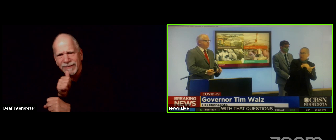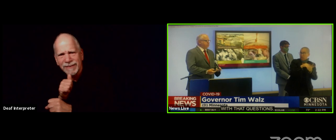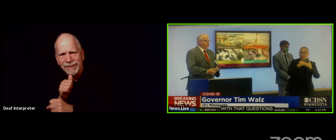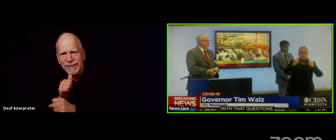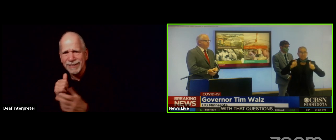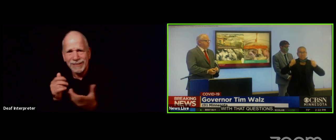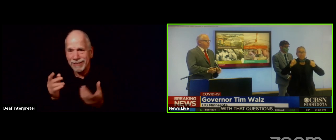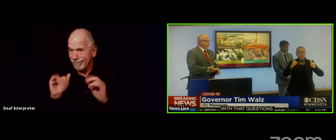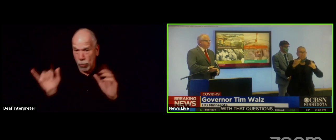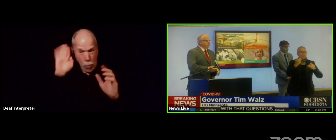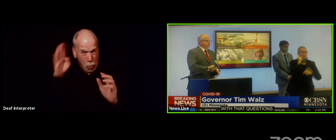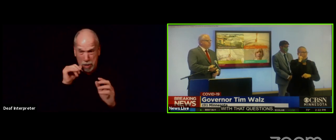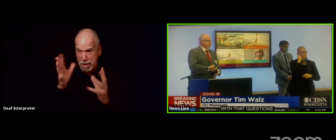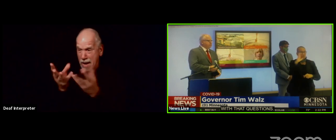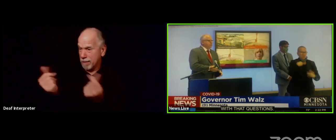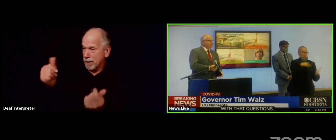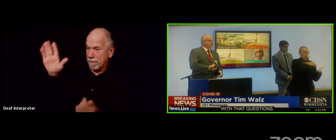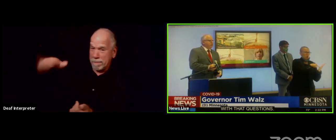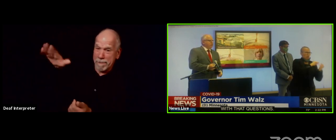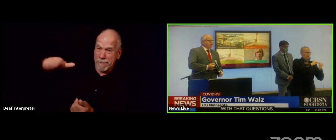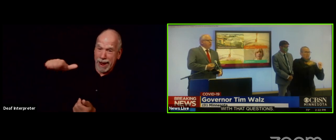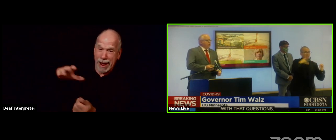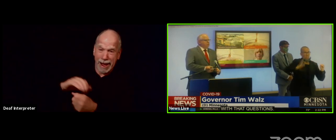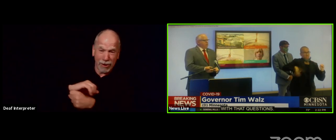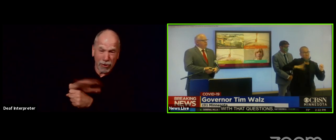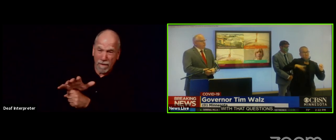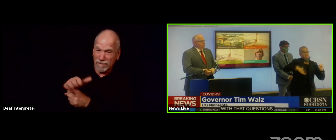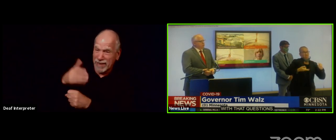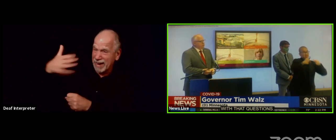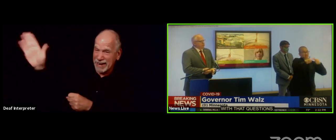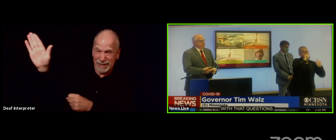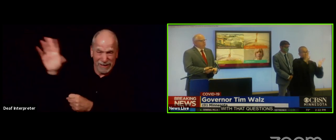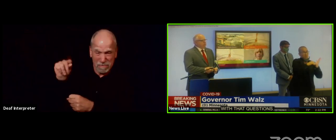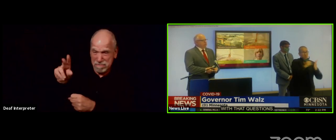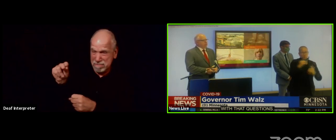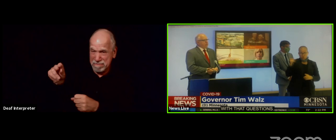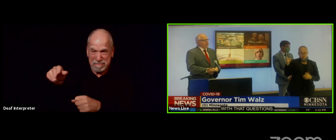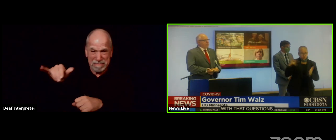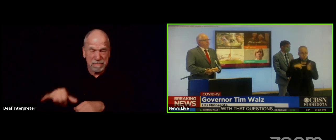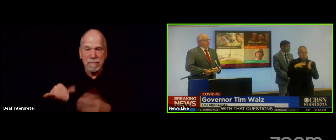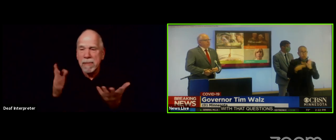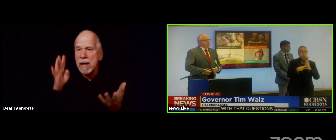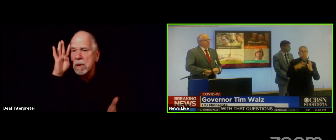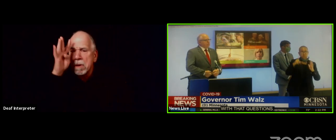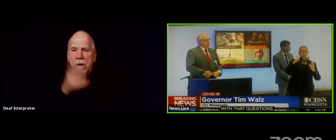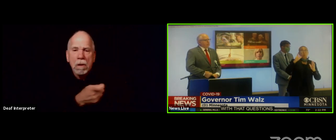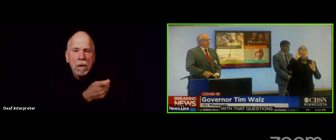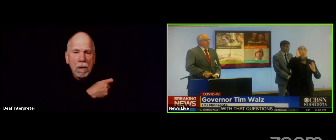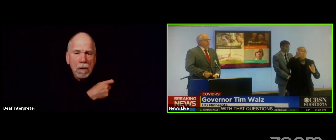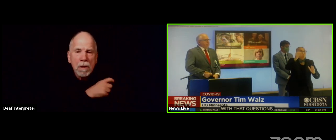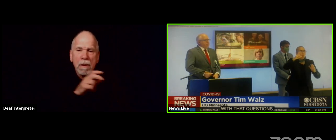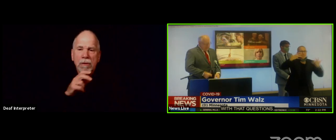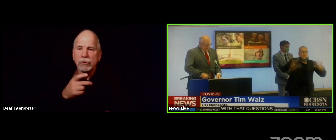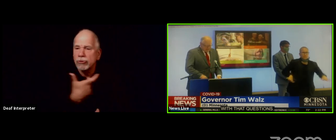according to the chart, you haven't reached 20,000 in any given day. Does that just mean you have the ability to do that? It hasn't been the